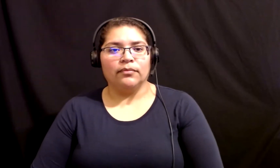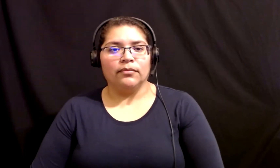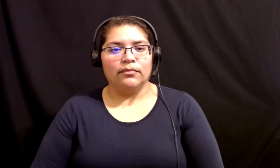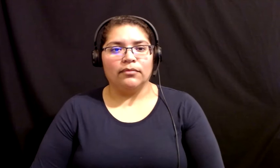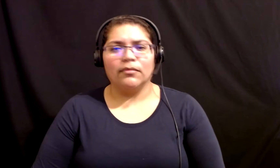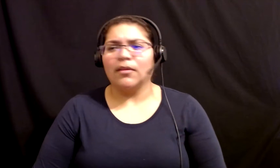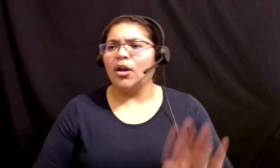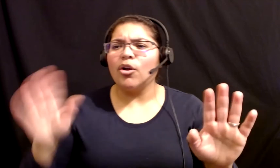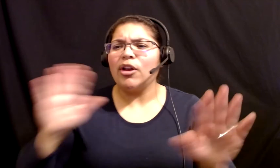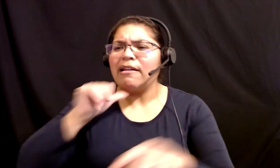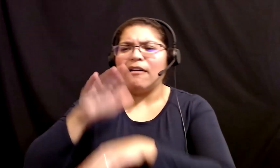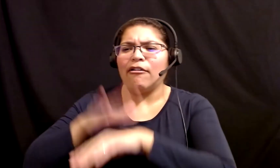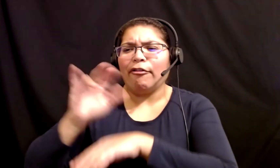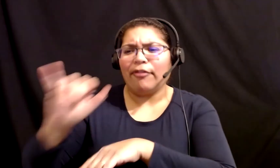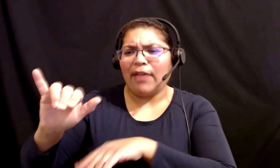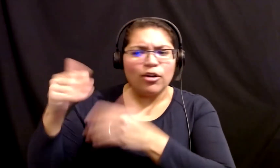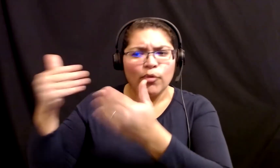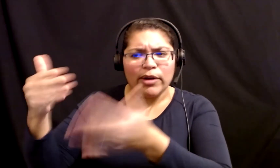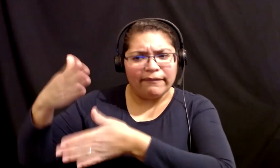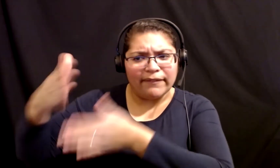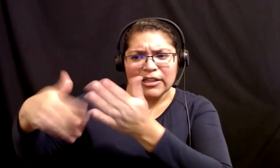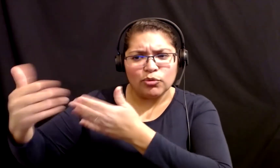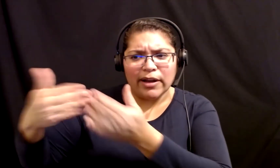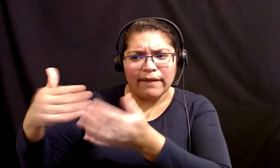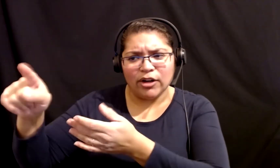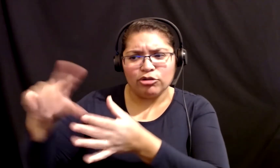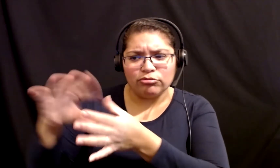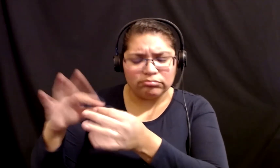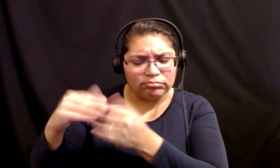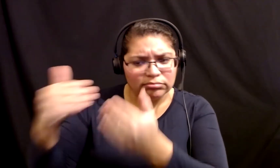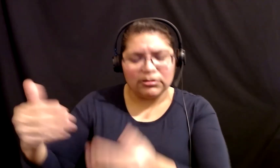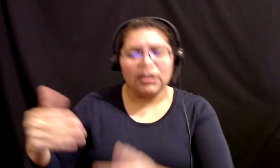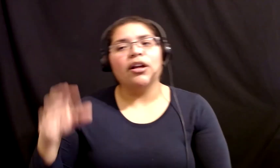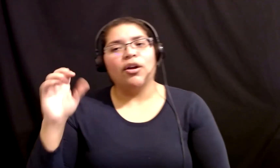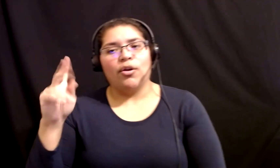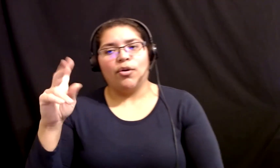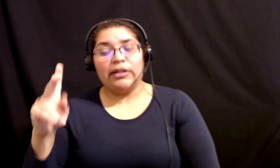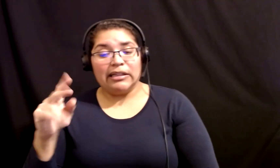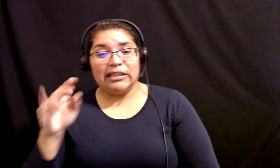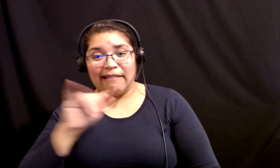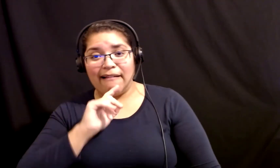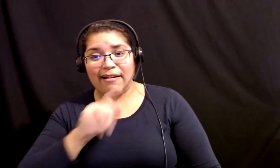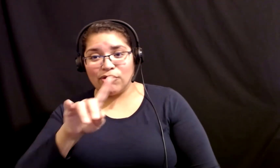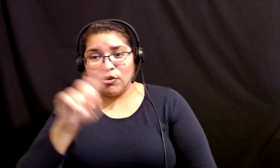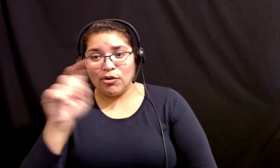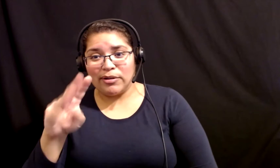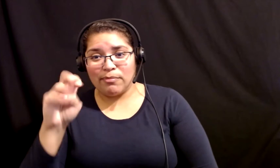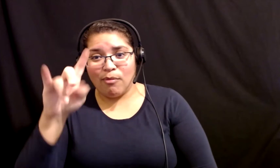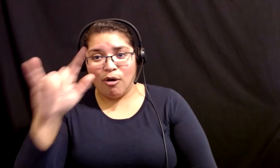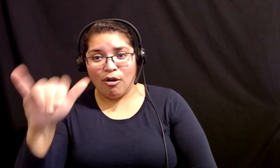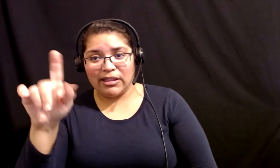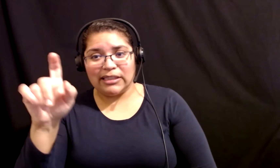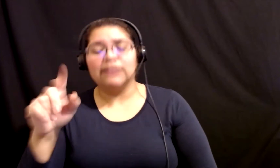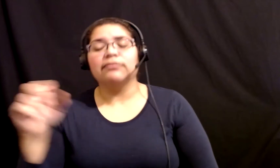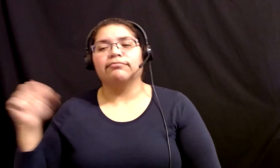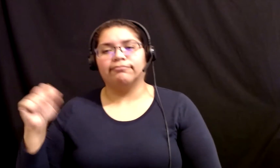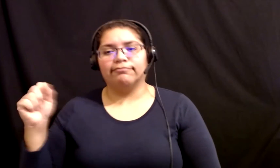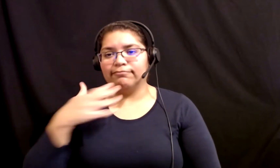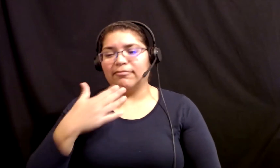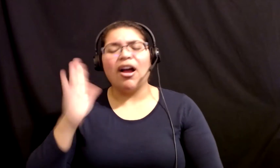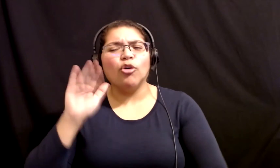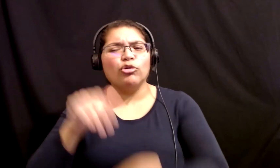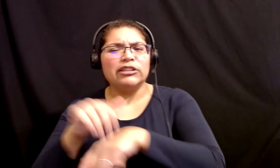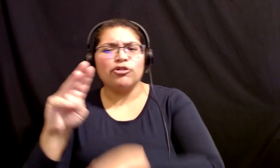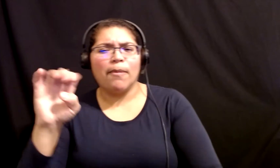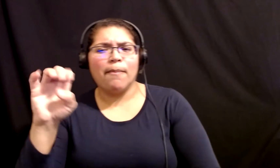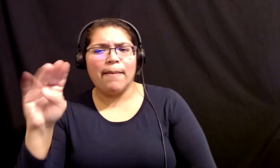Leslie, not on that. So finish whatever you were going to say. Okay. Did that answer your question, Molly? Thank you. I'll send you the memo